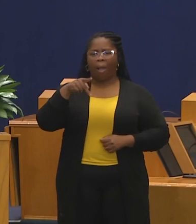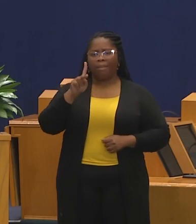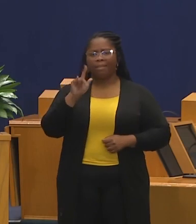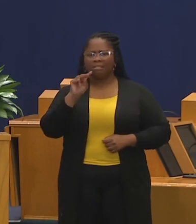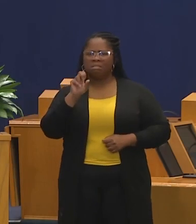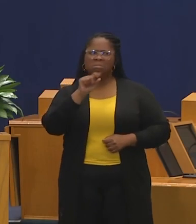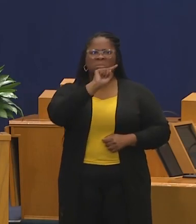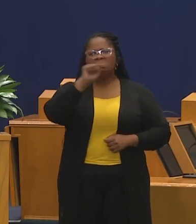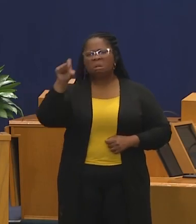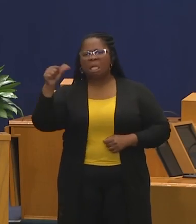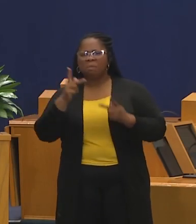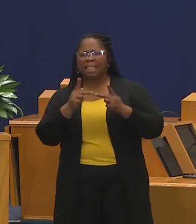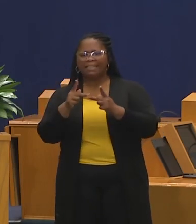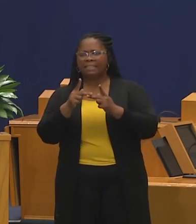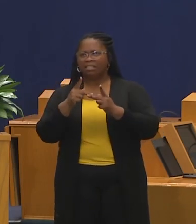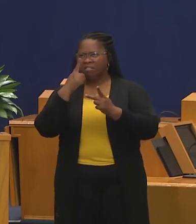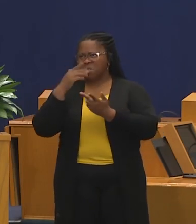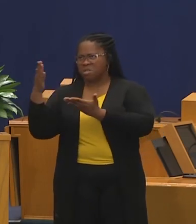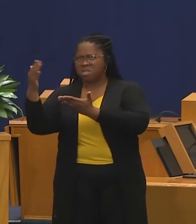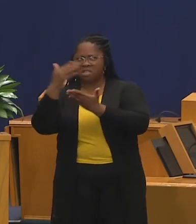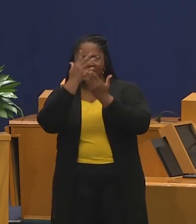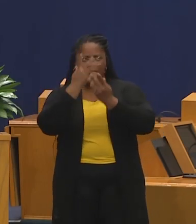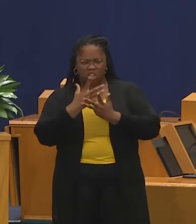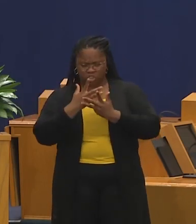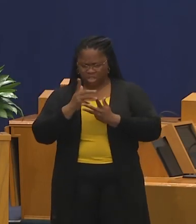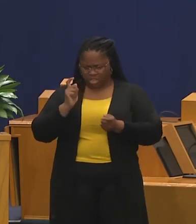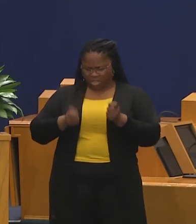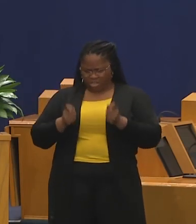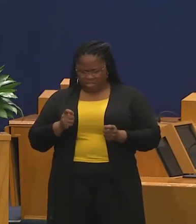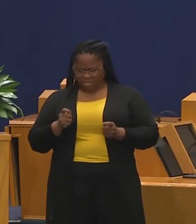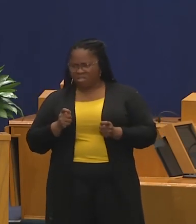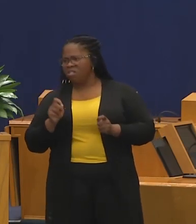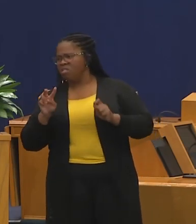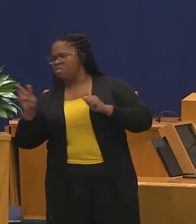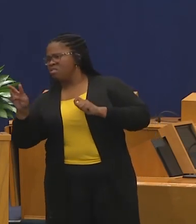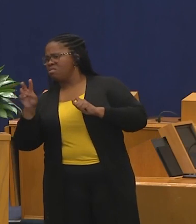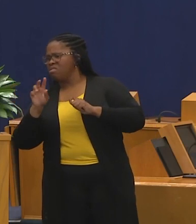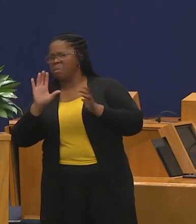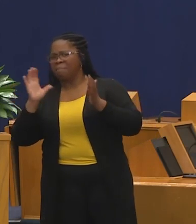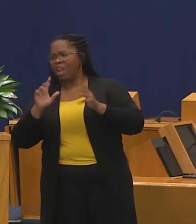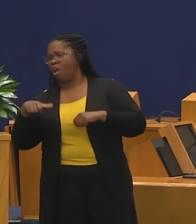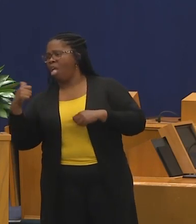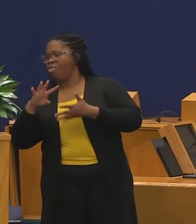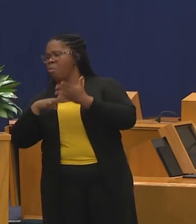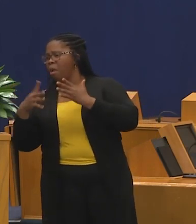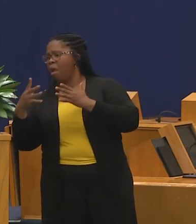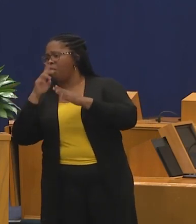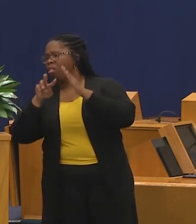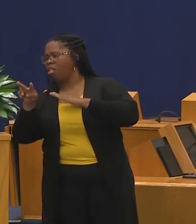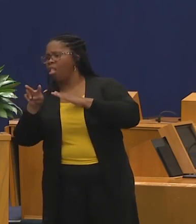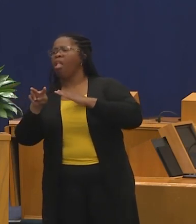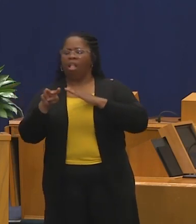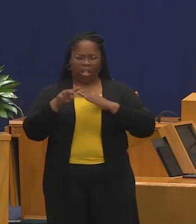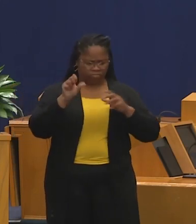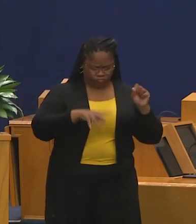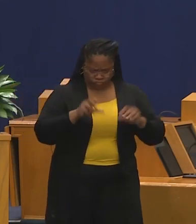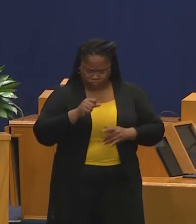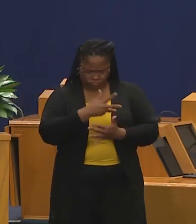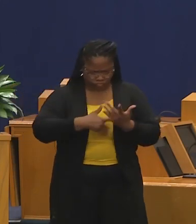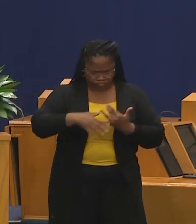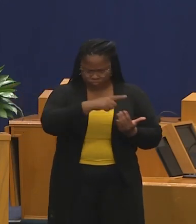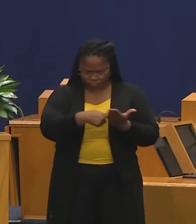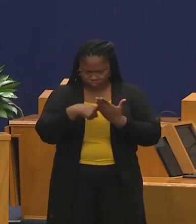sites, to help put together the model, adapting it from other models that are out there, and being able to generate a set of projections that is specific to